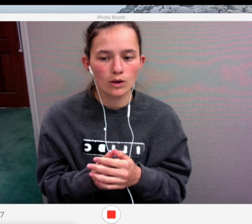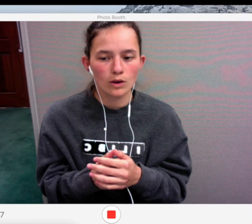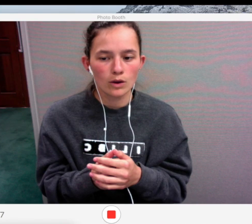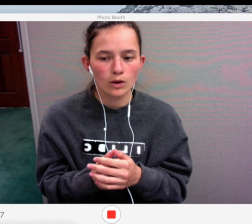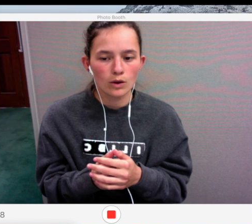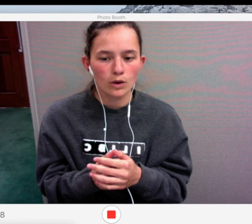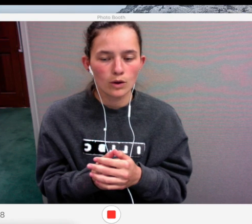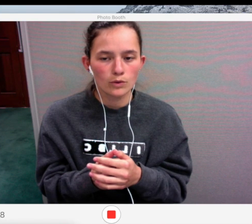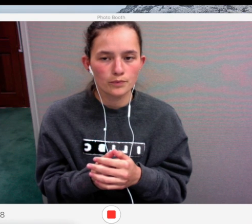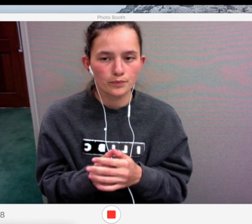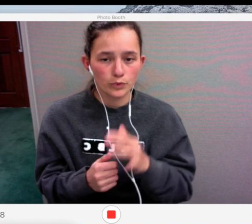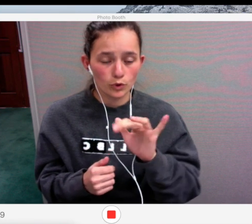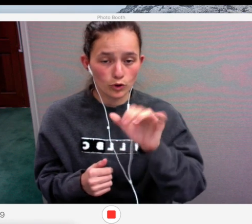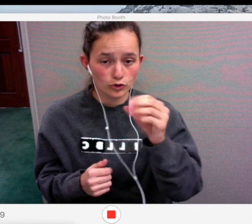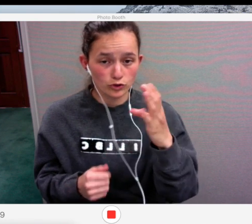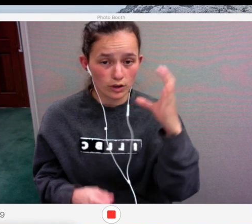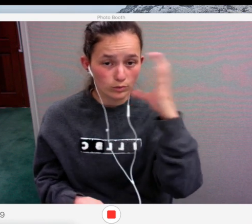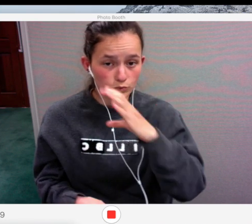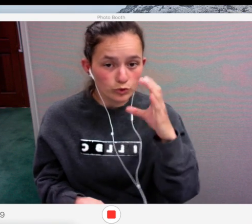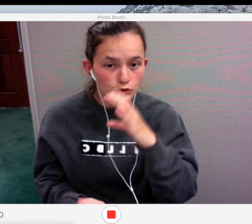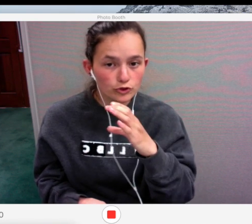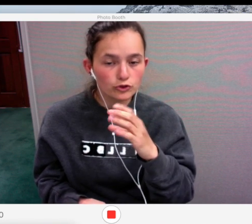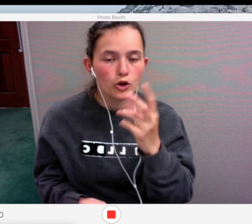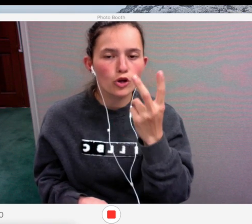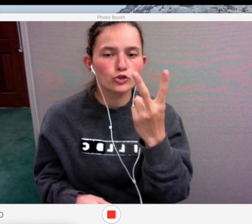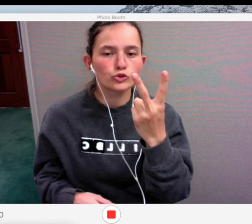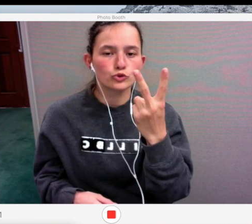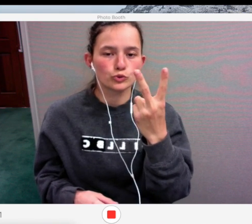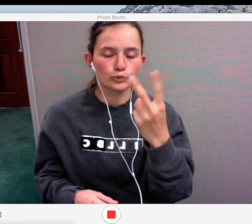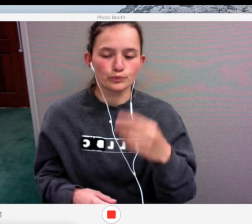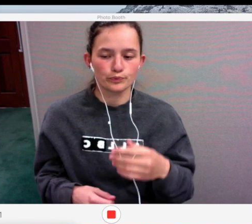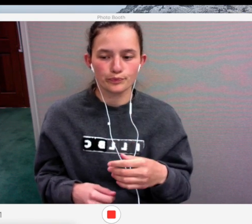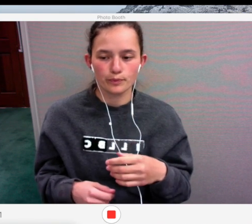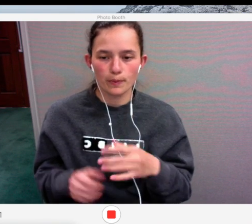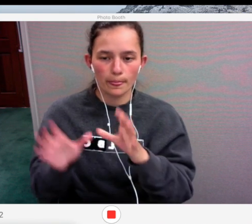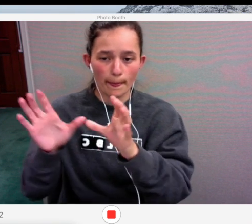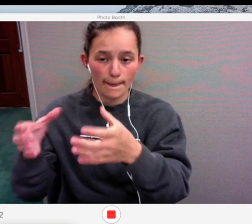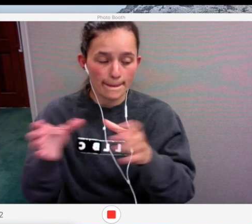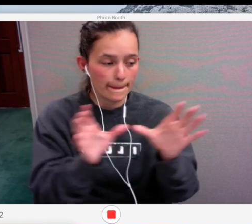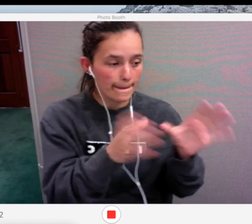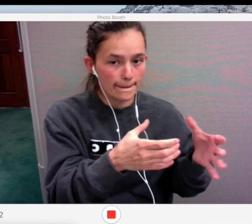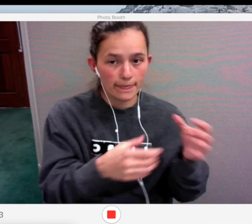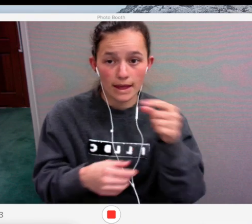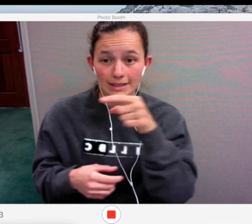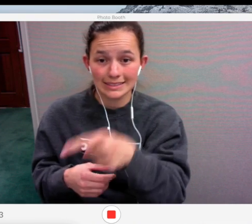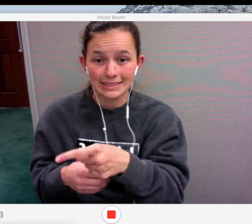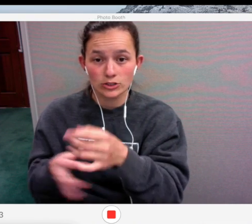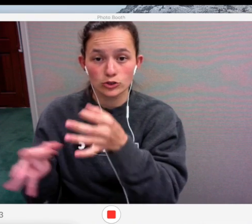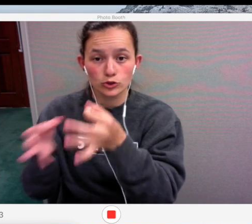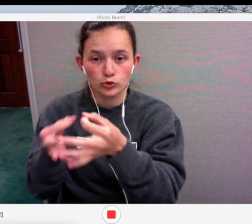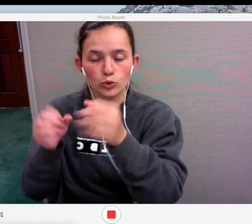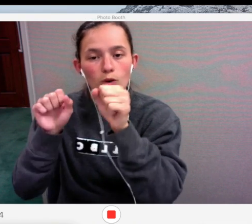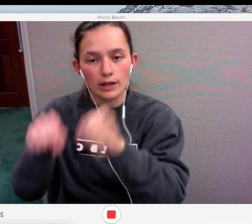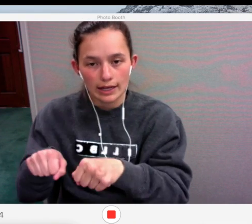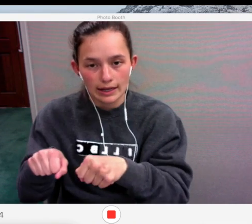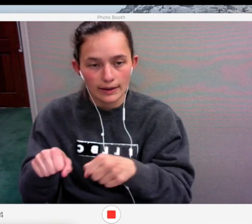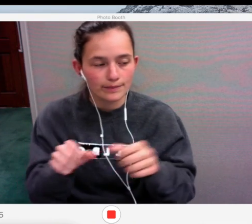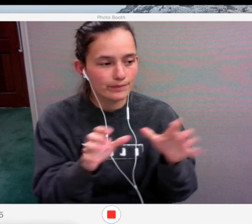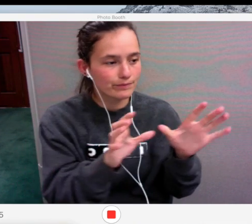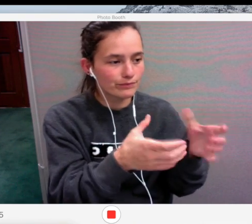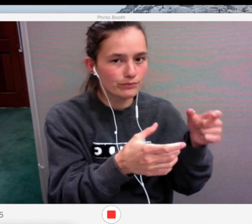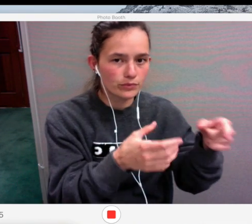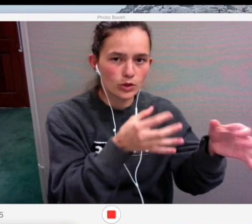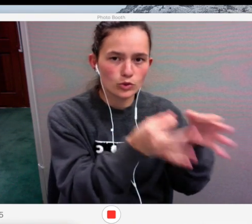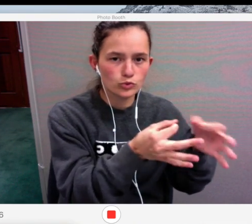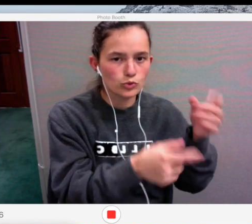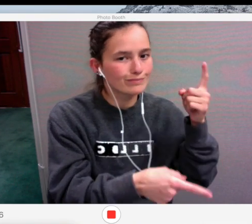that when you're job searching, there are things that are within your control and things that aren't. So what we want